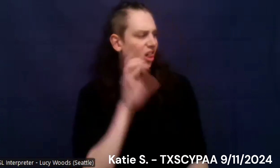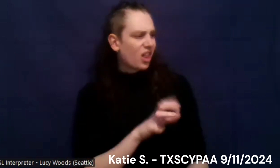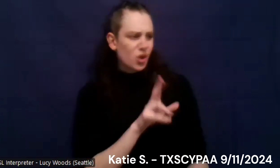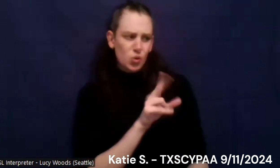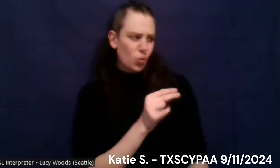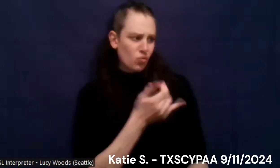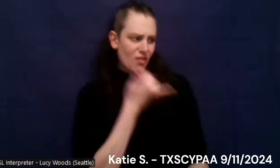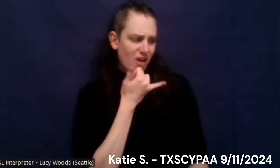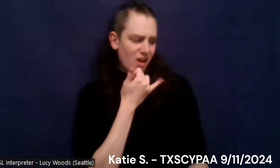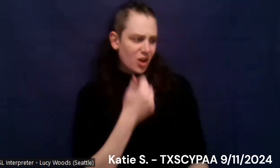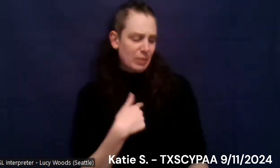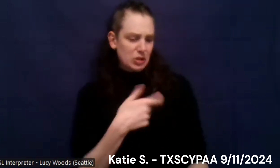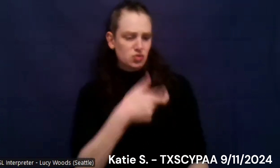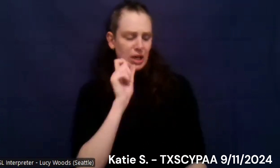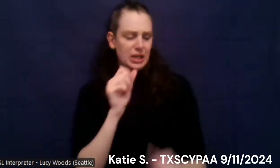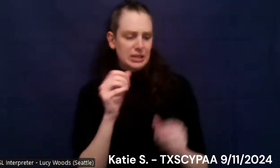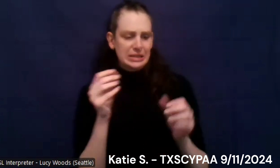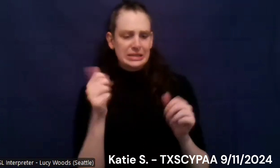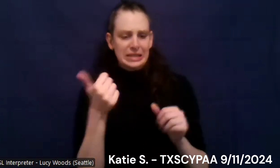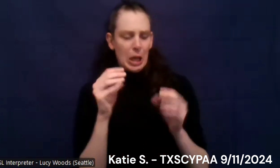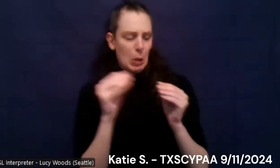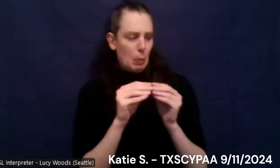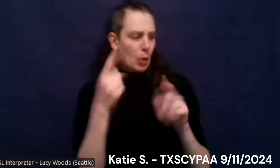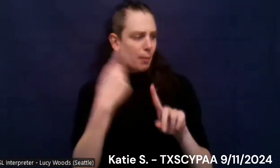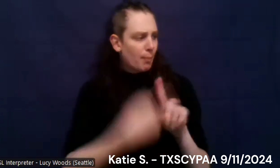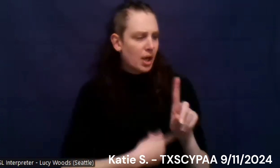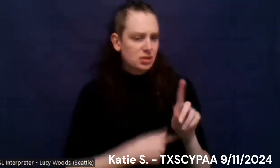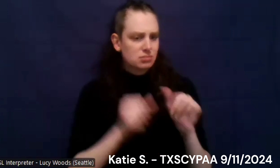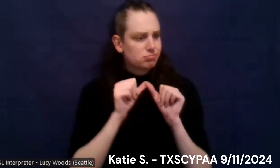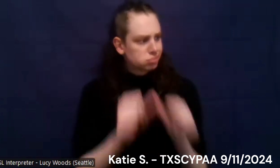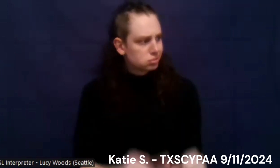drank for 10 more months without fail.